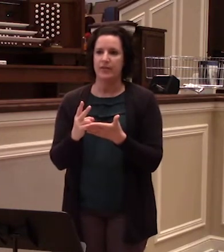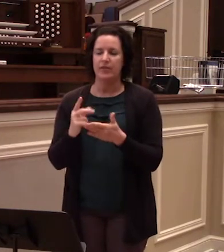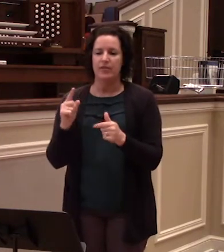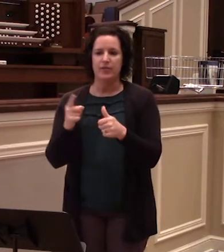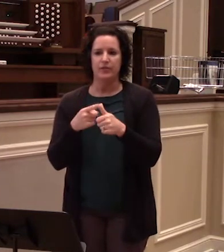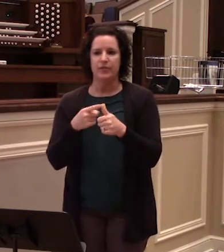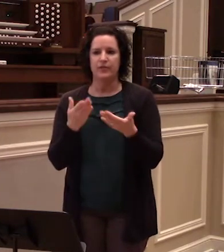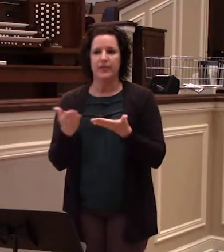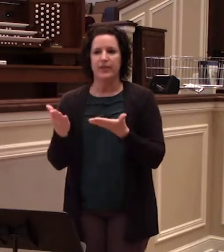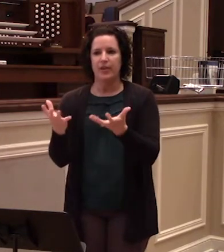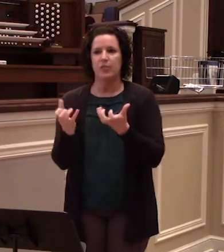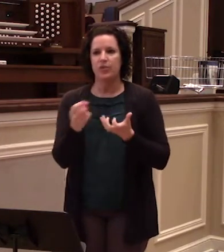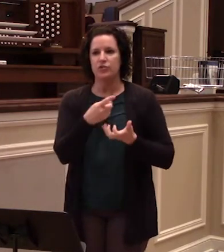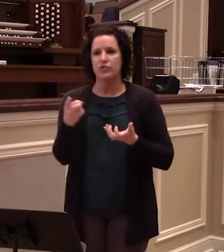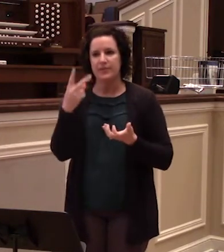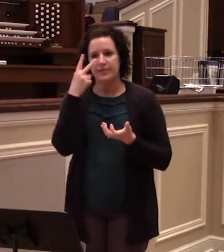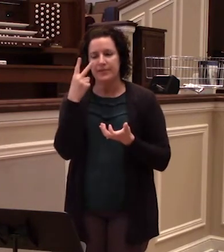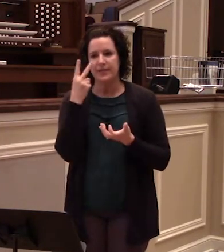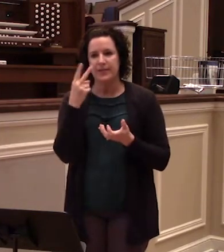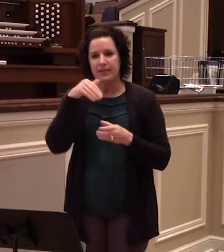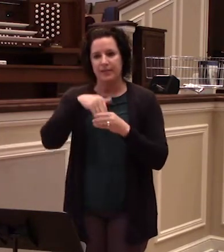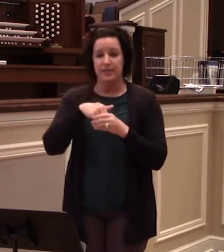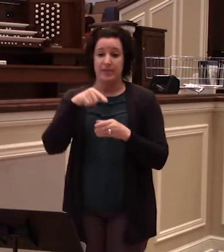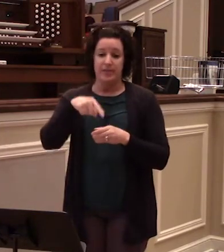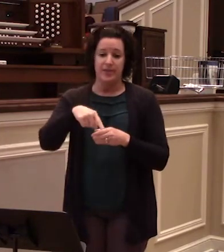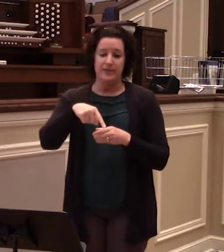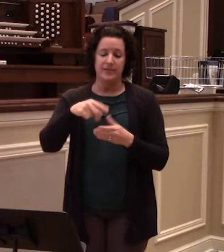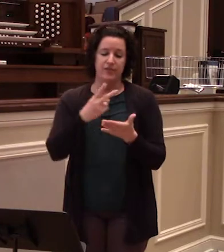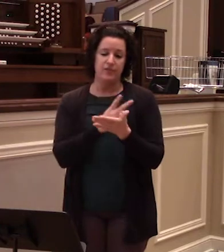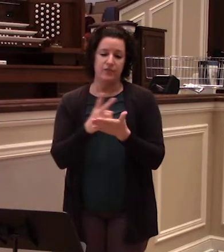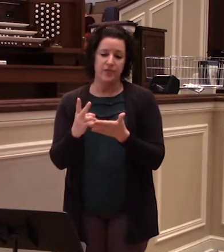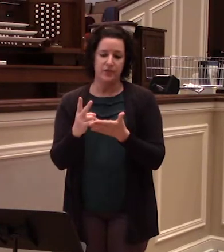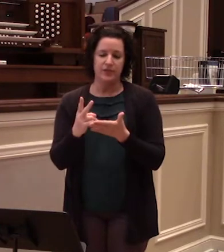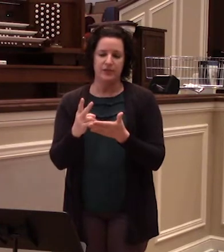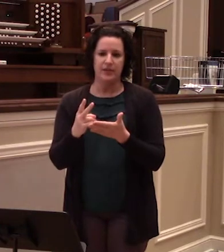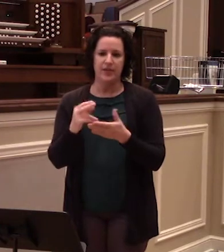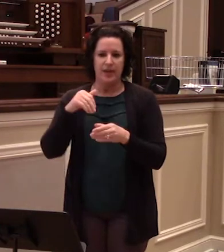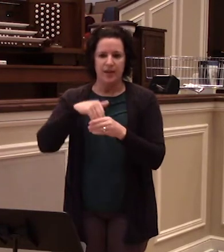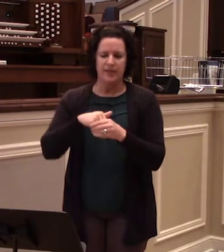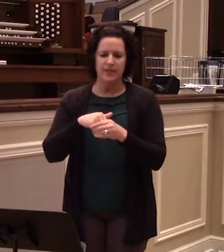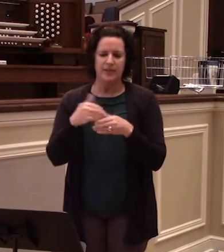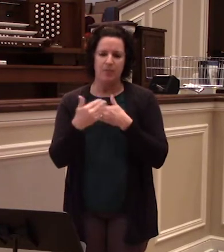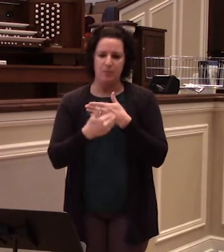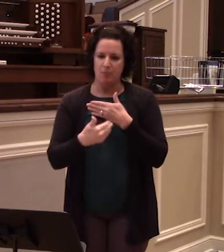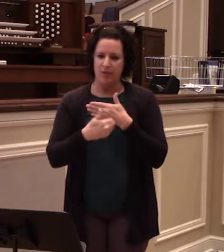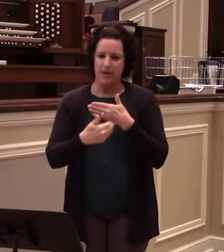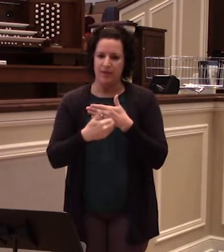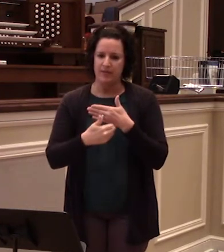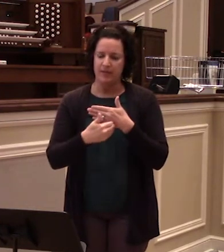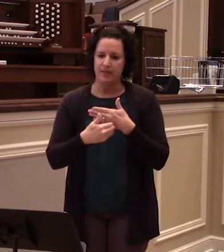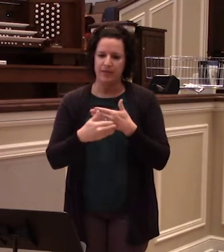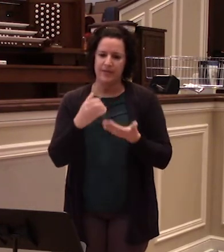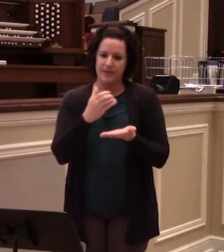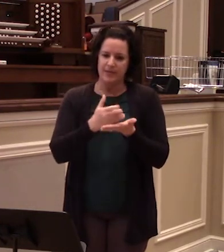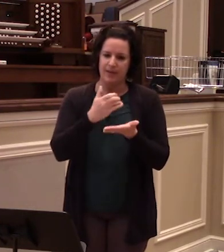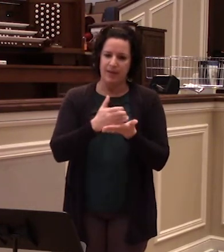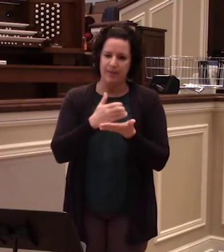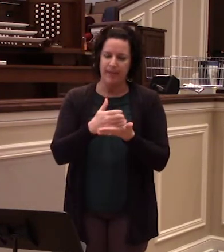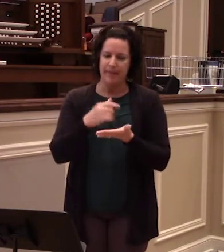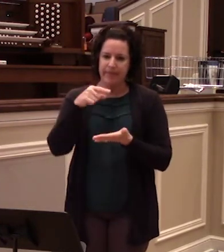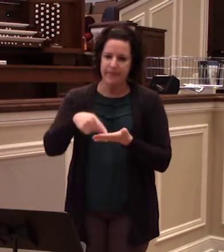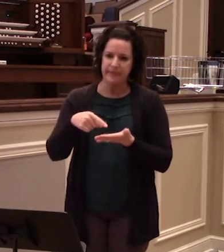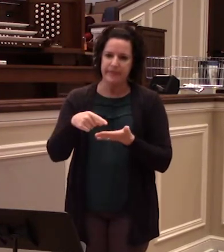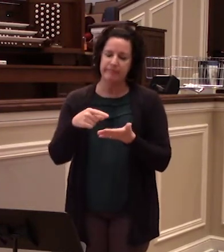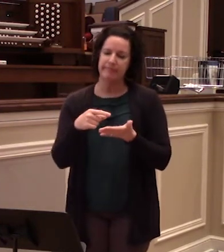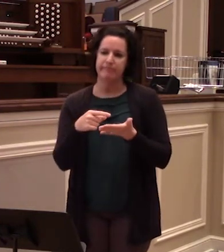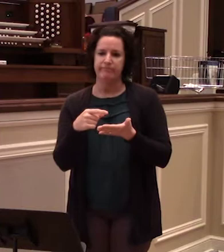see in this text and in this bread and cup, this is Scripture. This is Scripture. One of